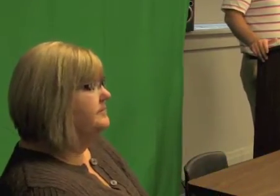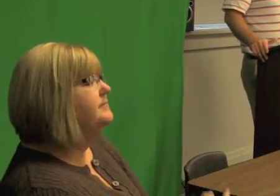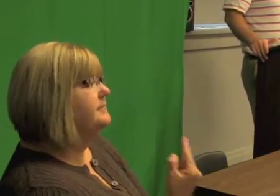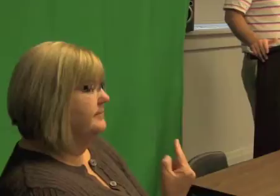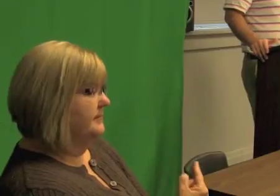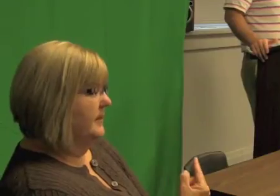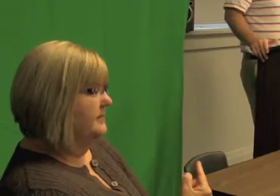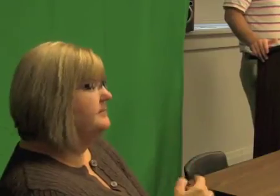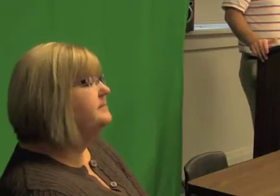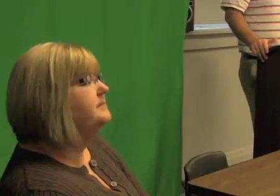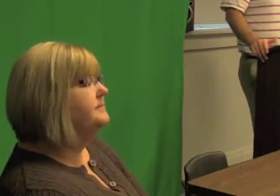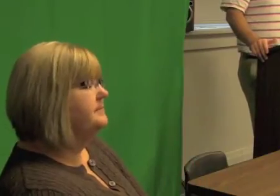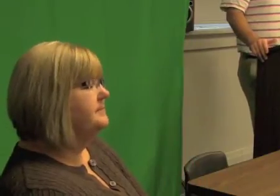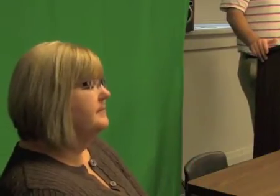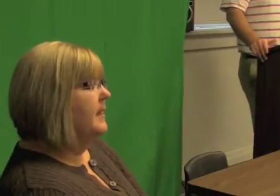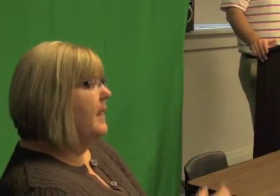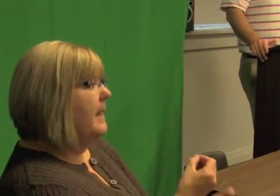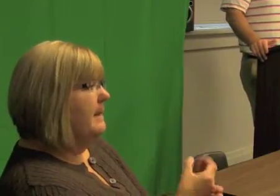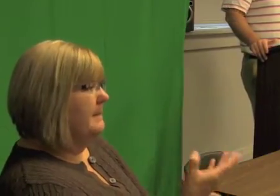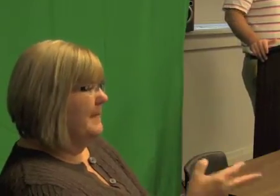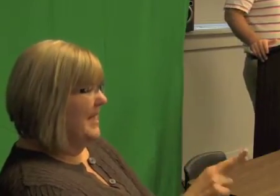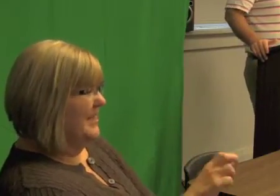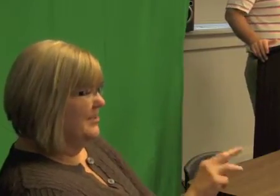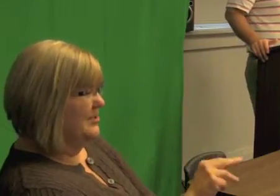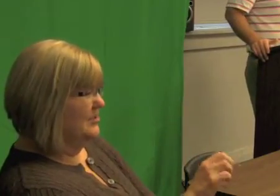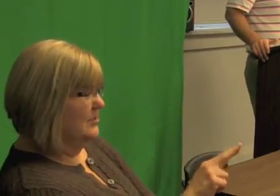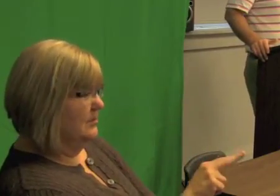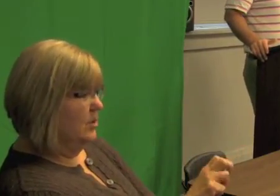Correct, repetition is one. Buyer's remorse.